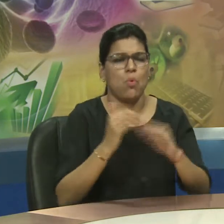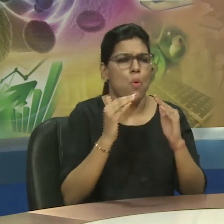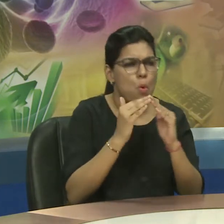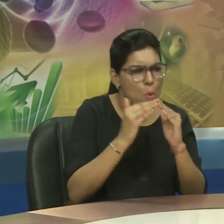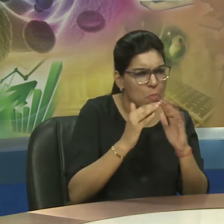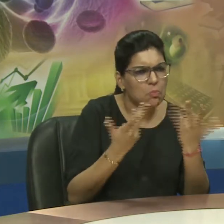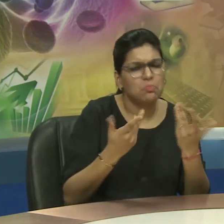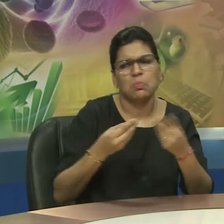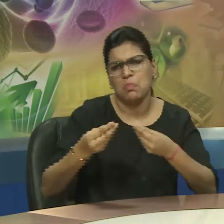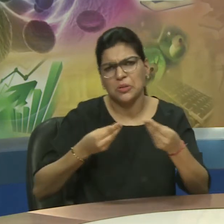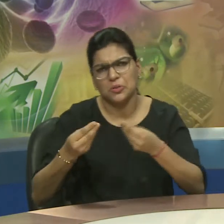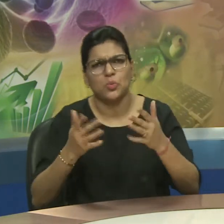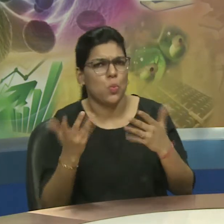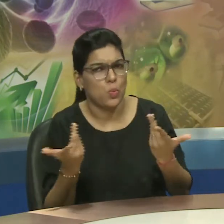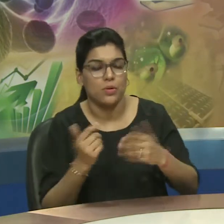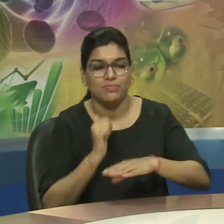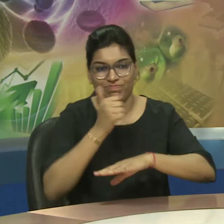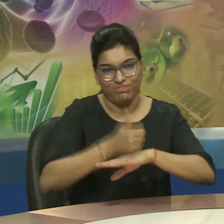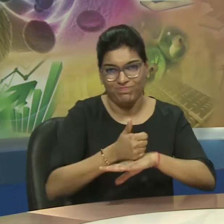or damage suffered by